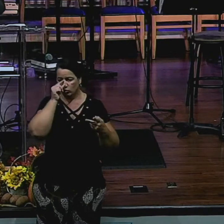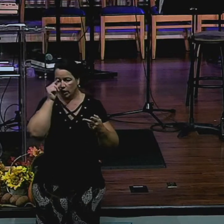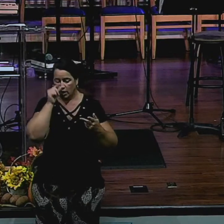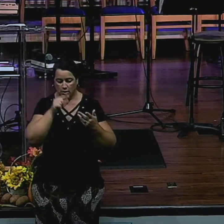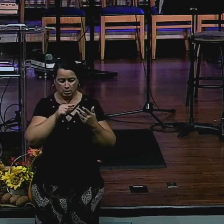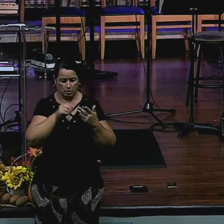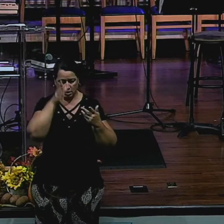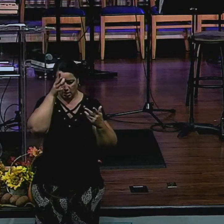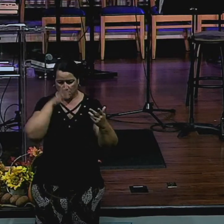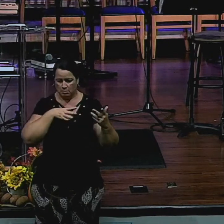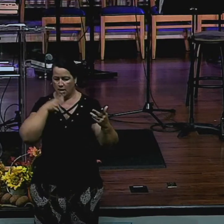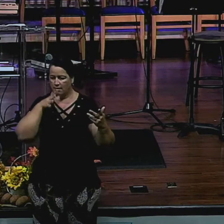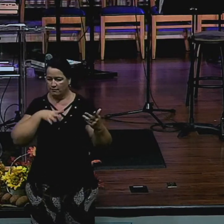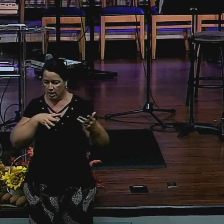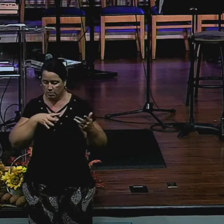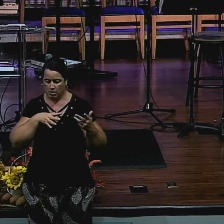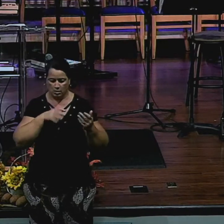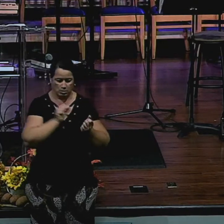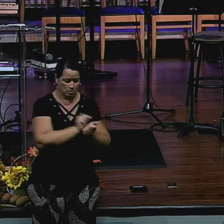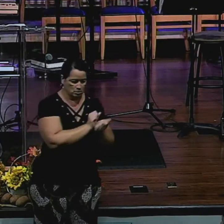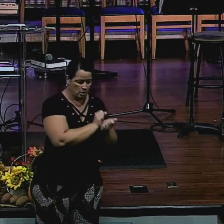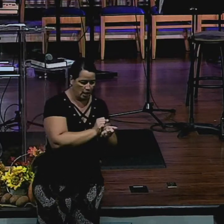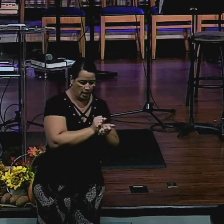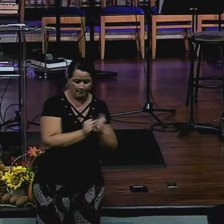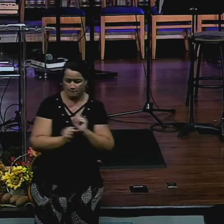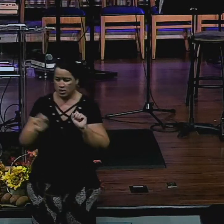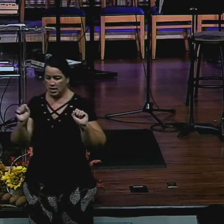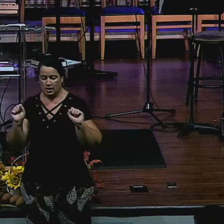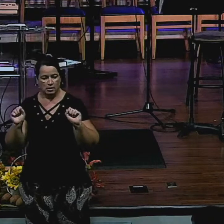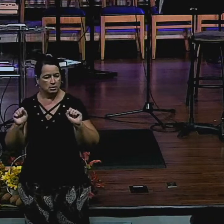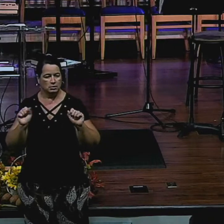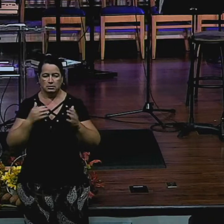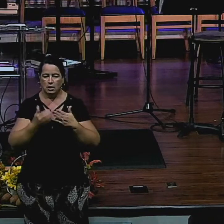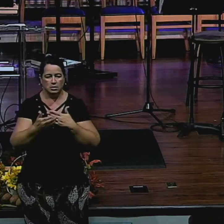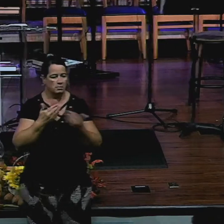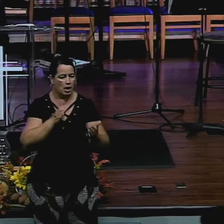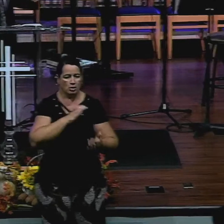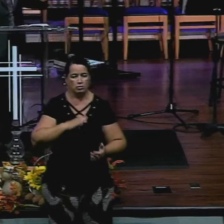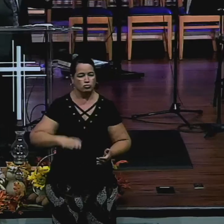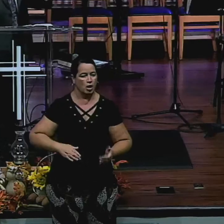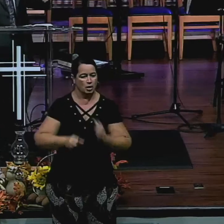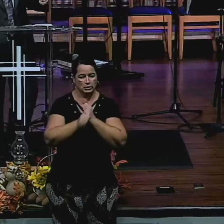It's not male, female thing. Christ! He is the Savior.